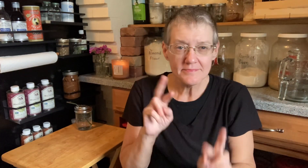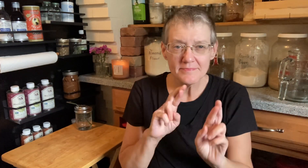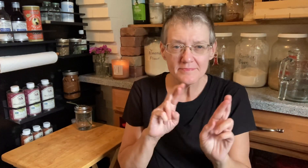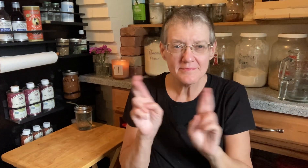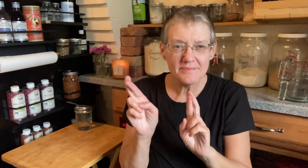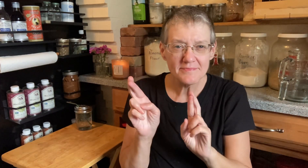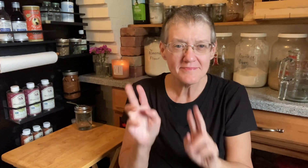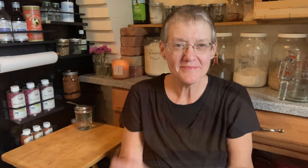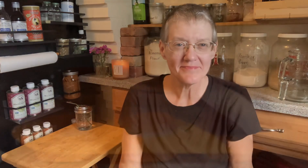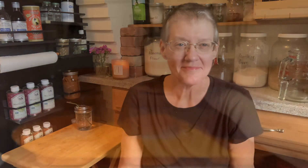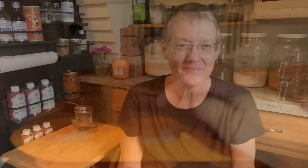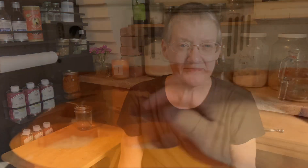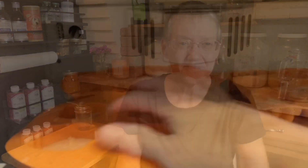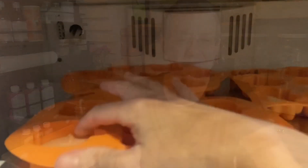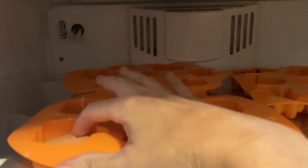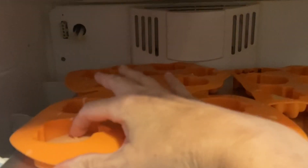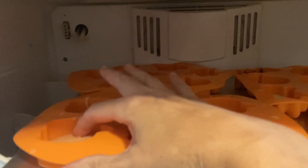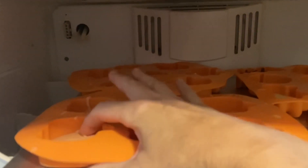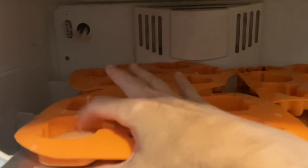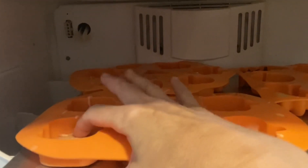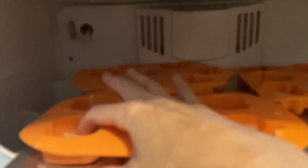Let's check on the candies.